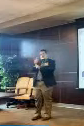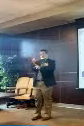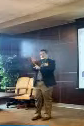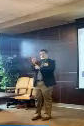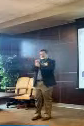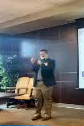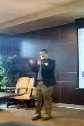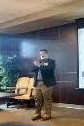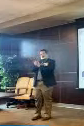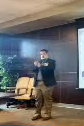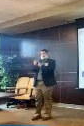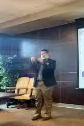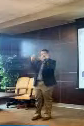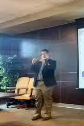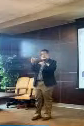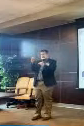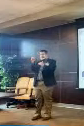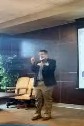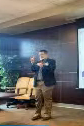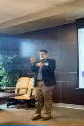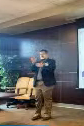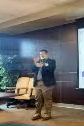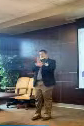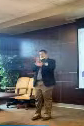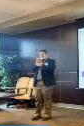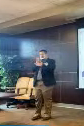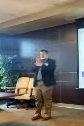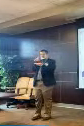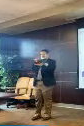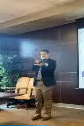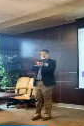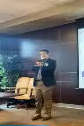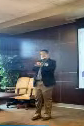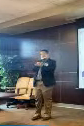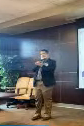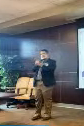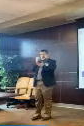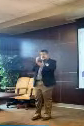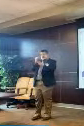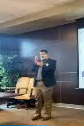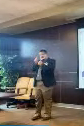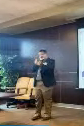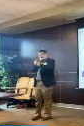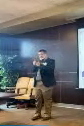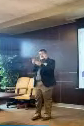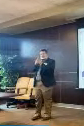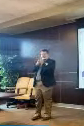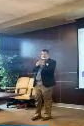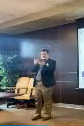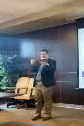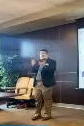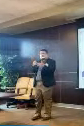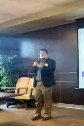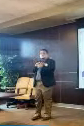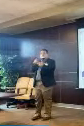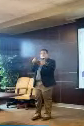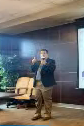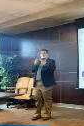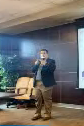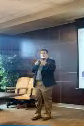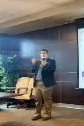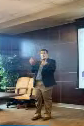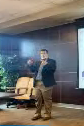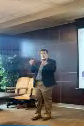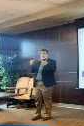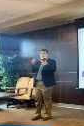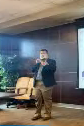scenario. The yellow was with moderate attention to the things we talked about through mitigation. And then the